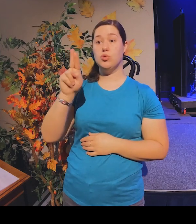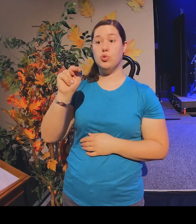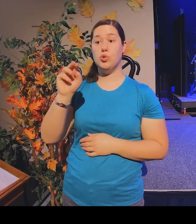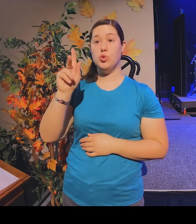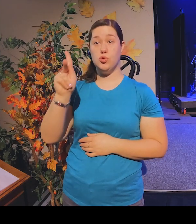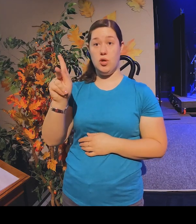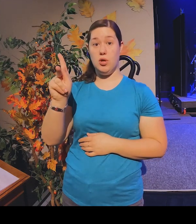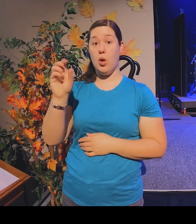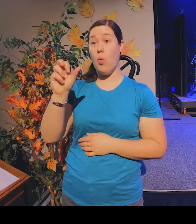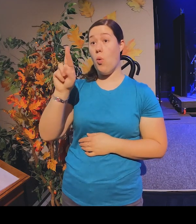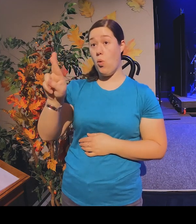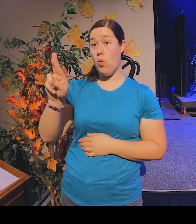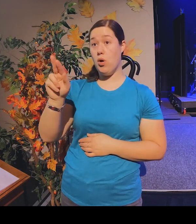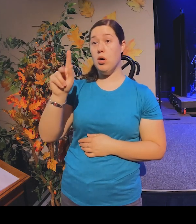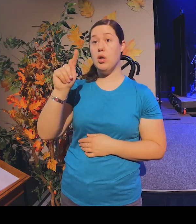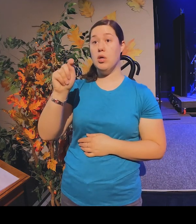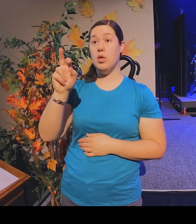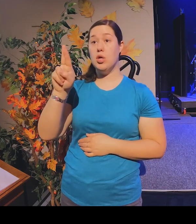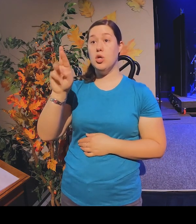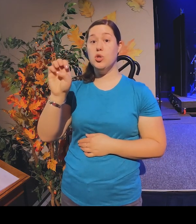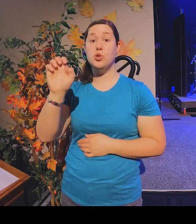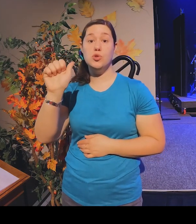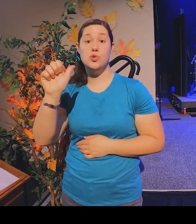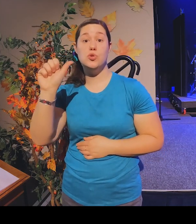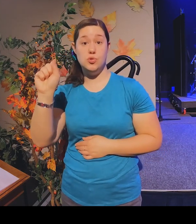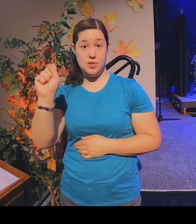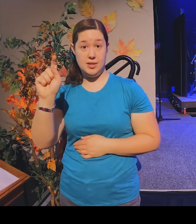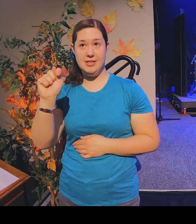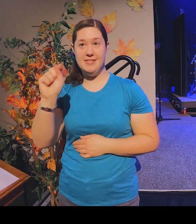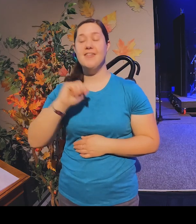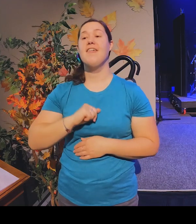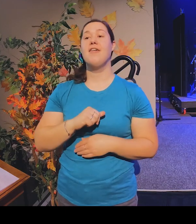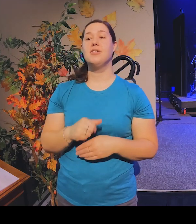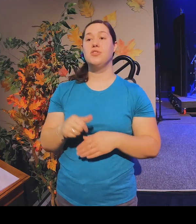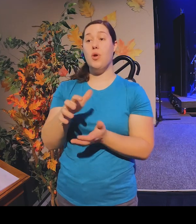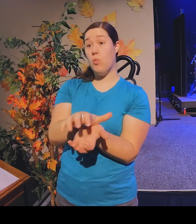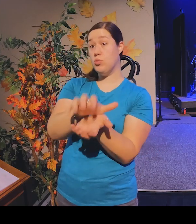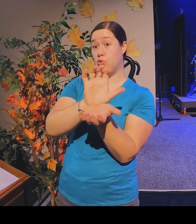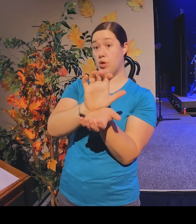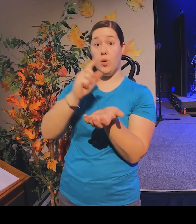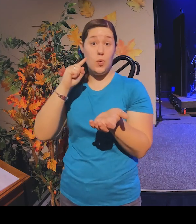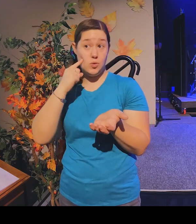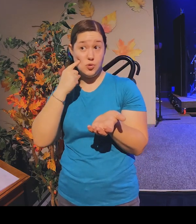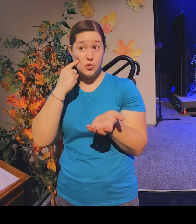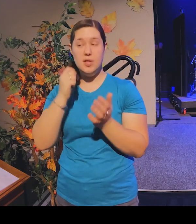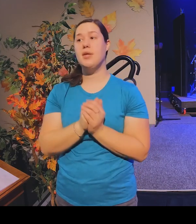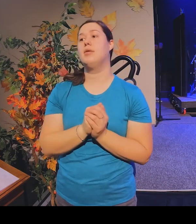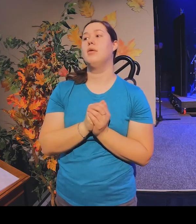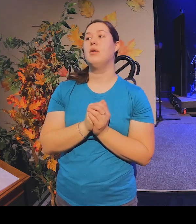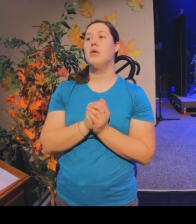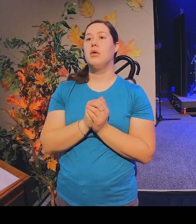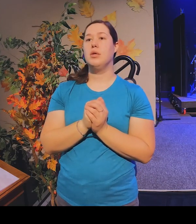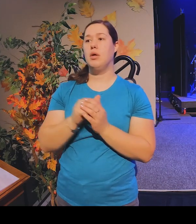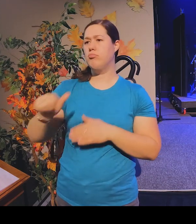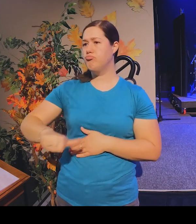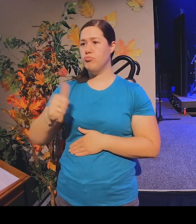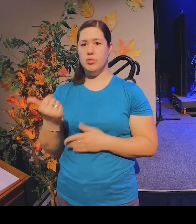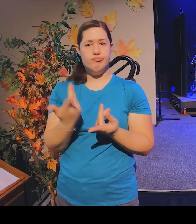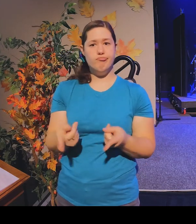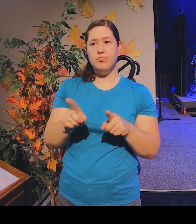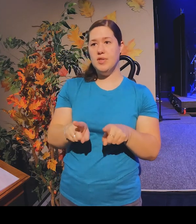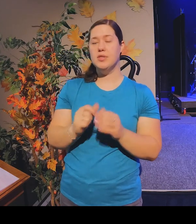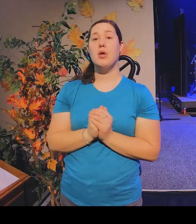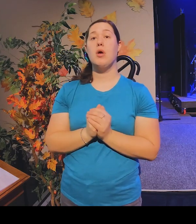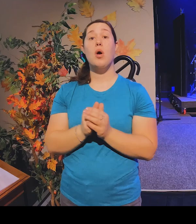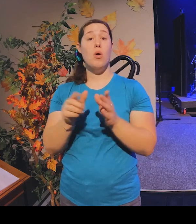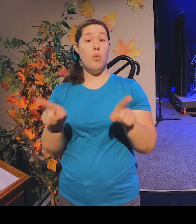of that great event. We are also a church that grows, and so we encourage folks to be involved in classes and small groups. One that we want to